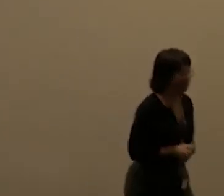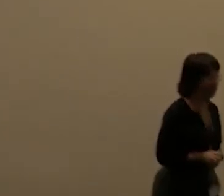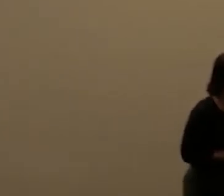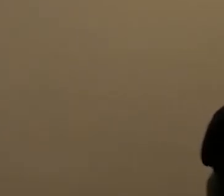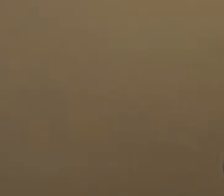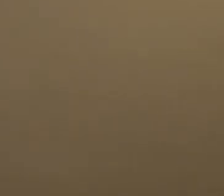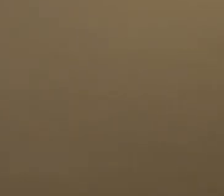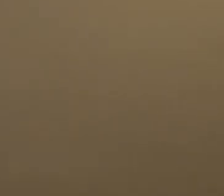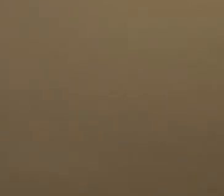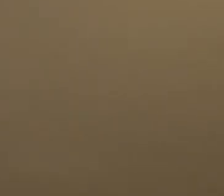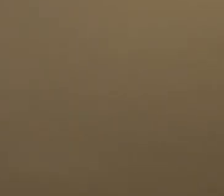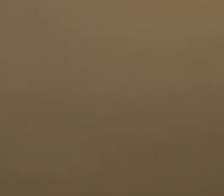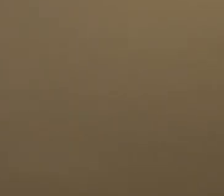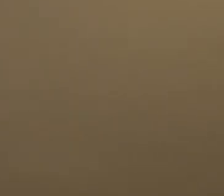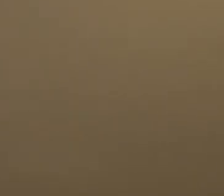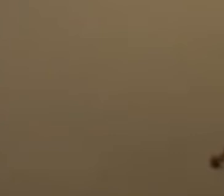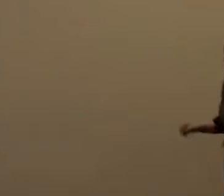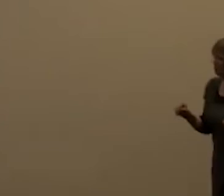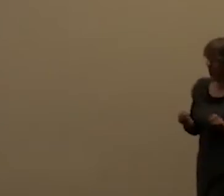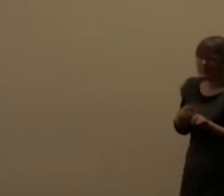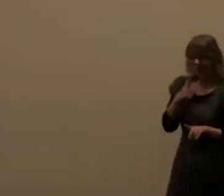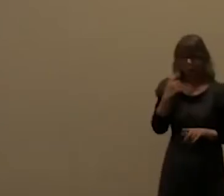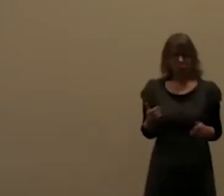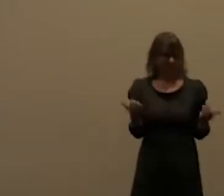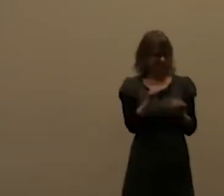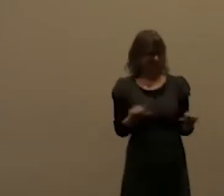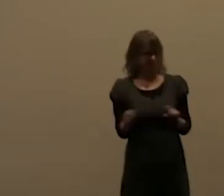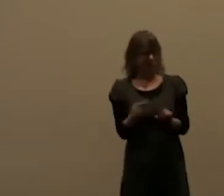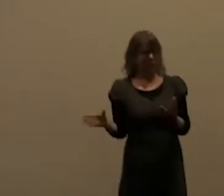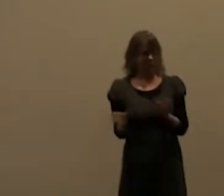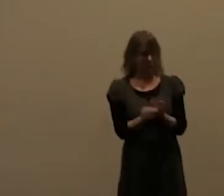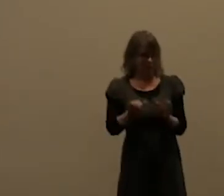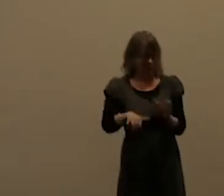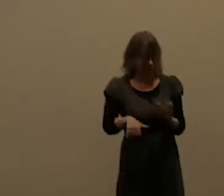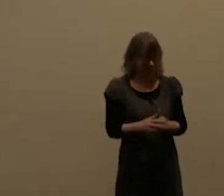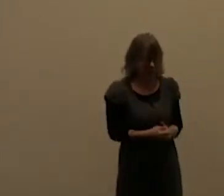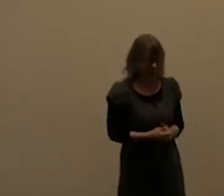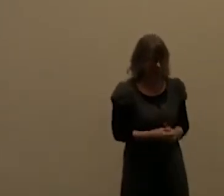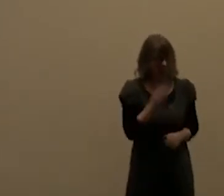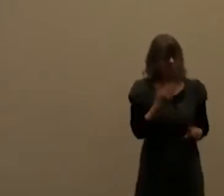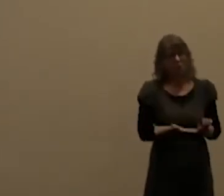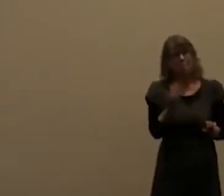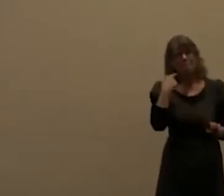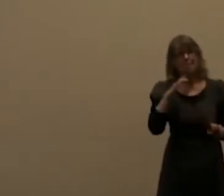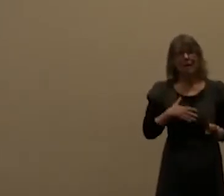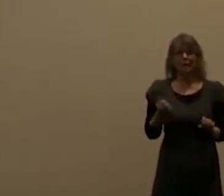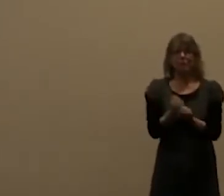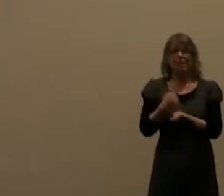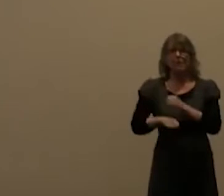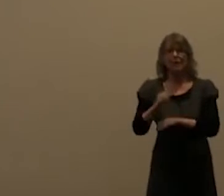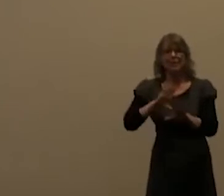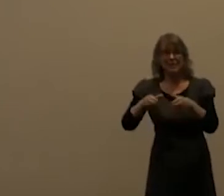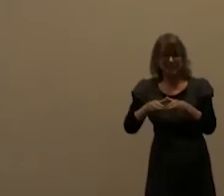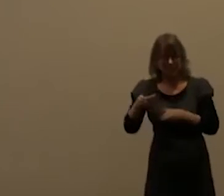go, okay, cool. So it looks like it imported successfully. So if we go back to that built by this